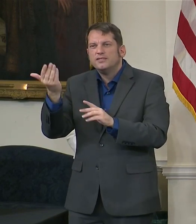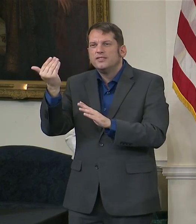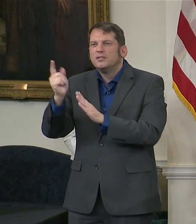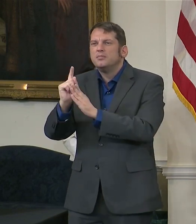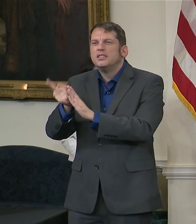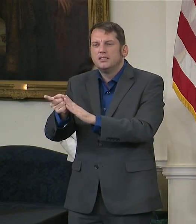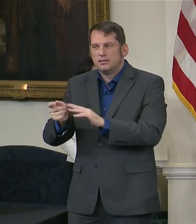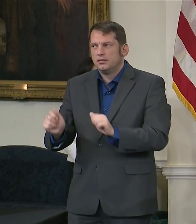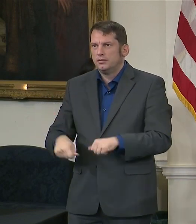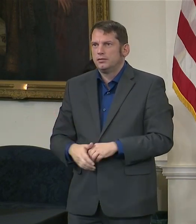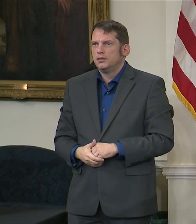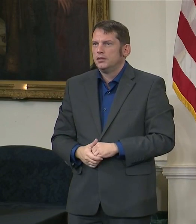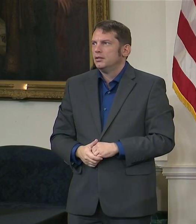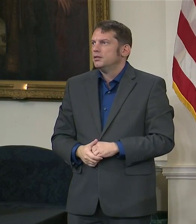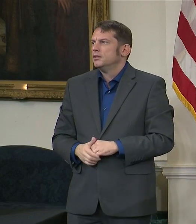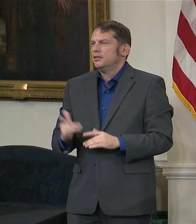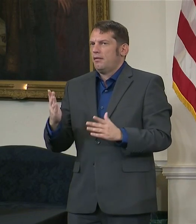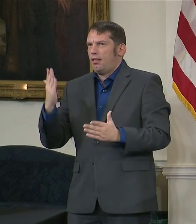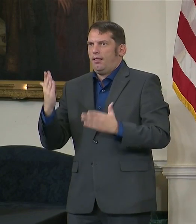guys always raise your hand at the same time.